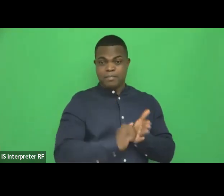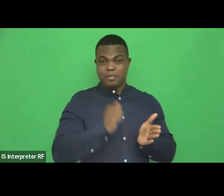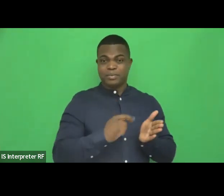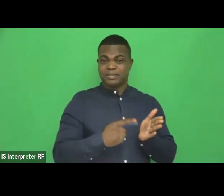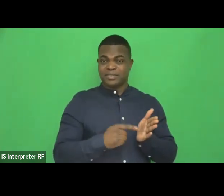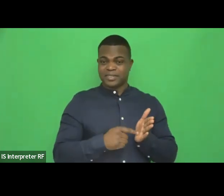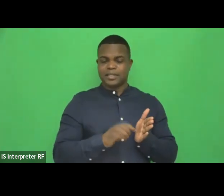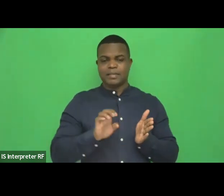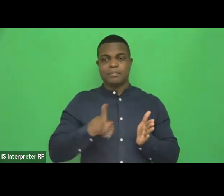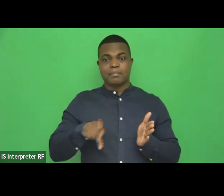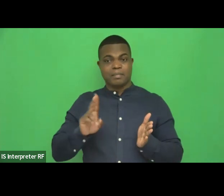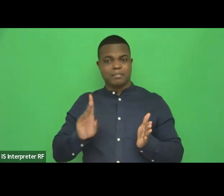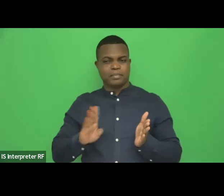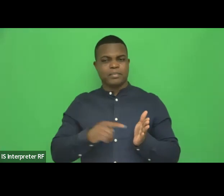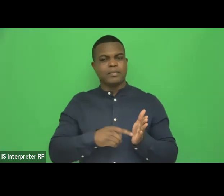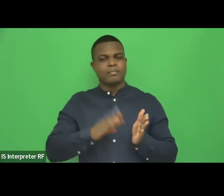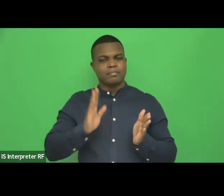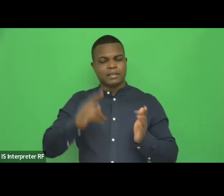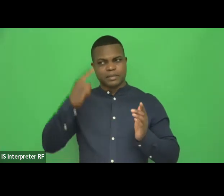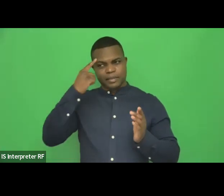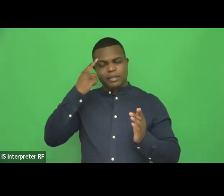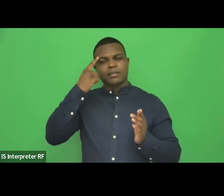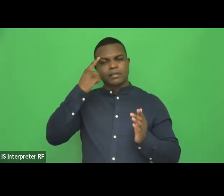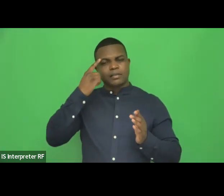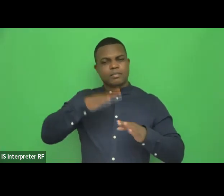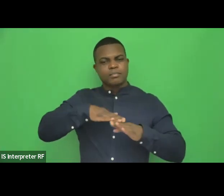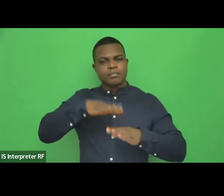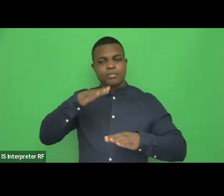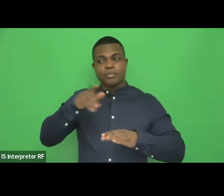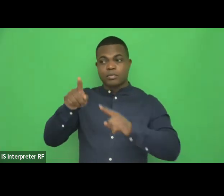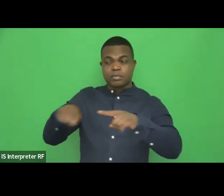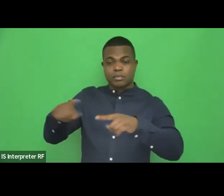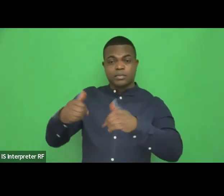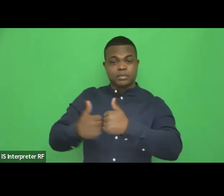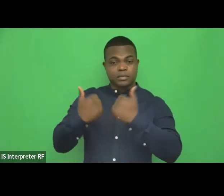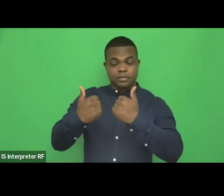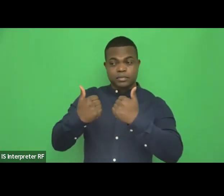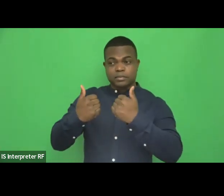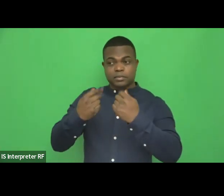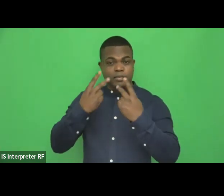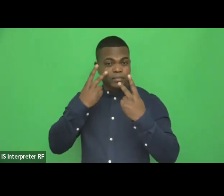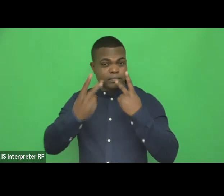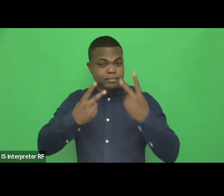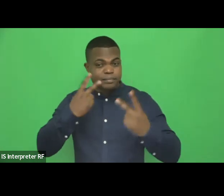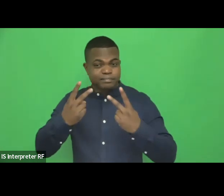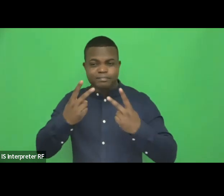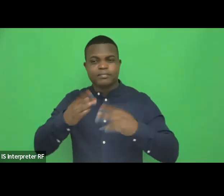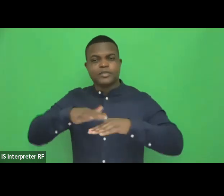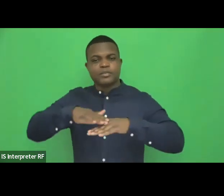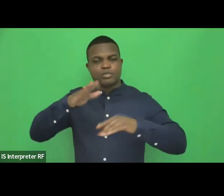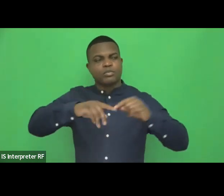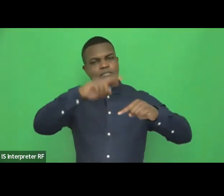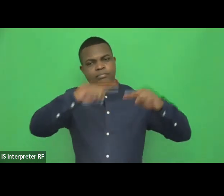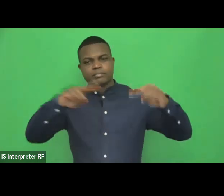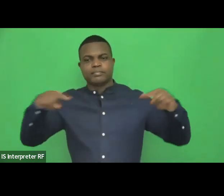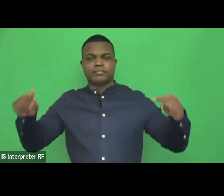low vision, for people with dyslexia and other learning disabilities. So I'll show a video next about